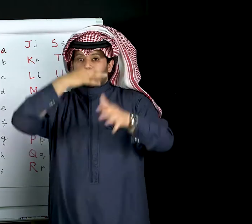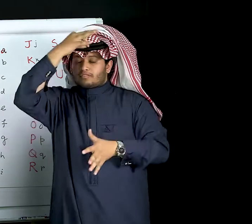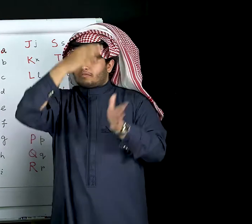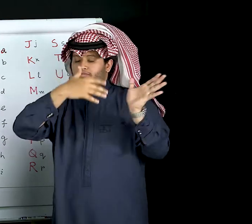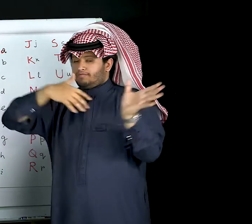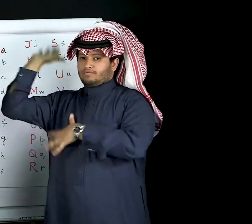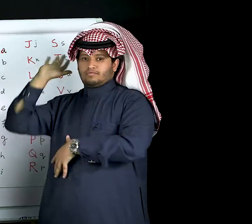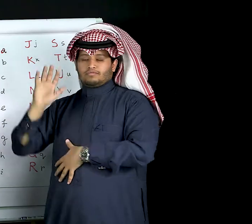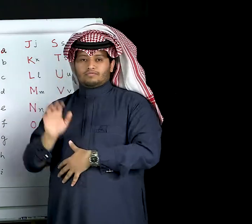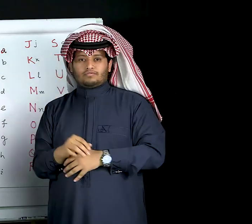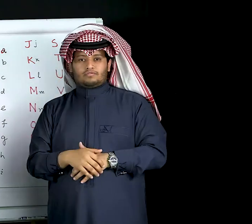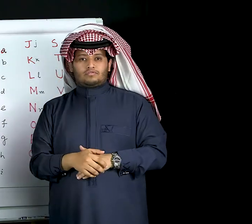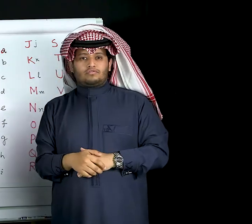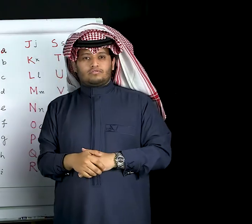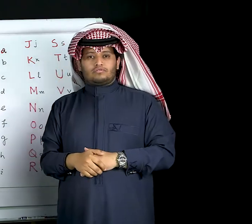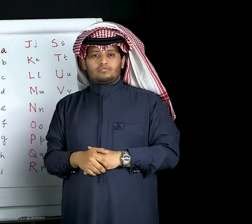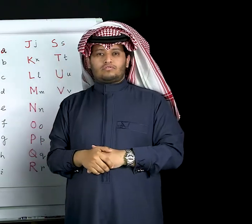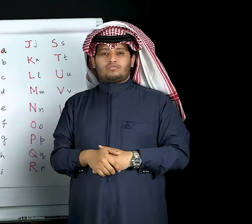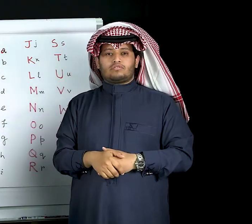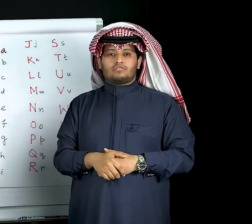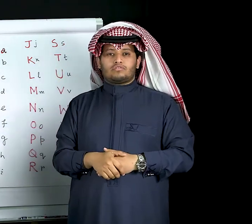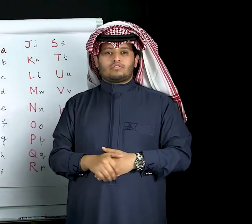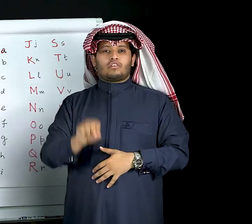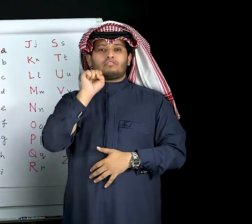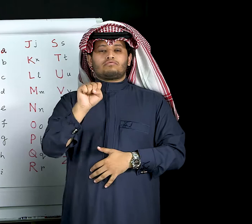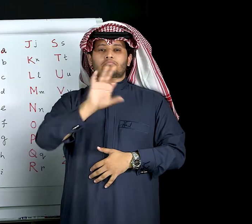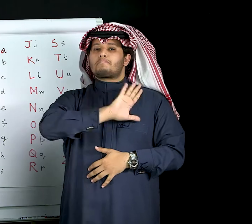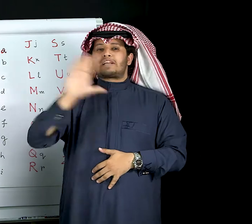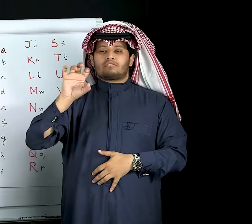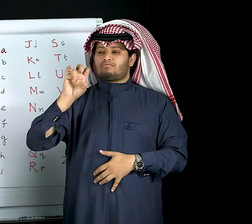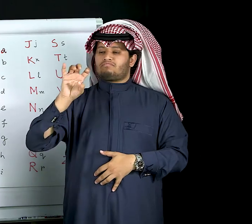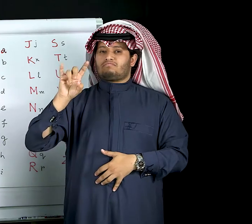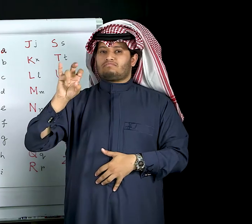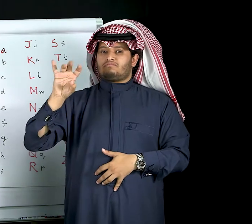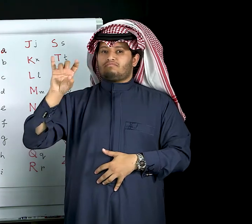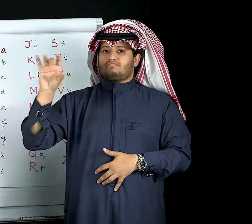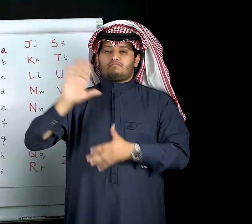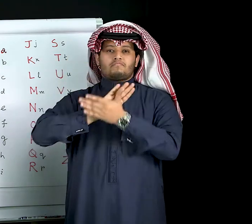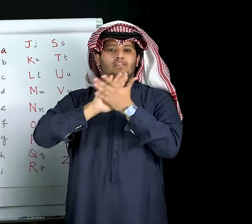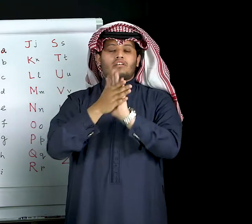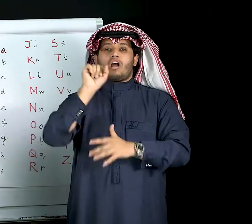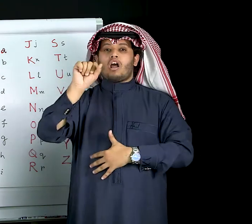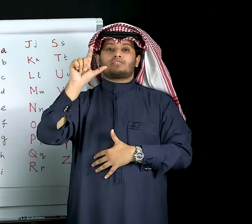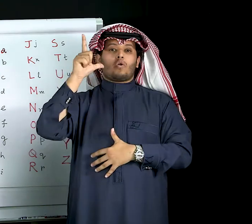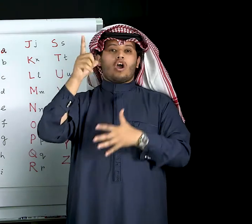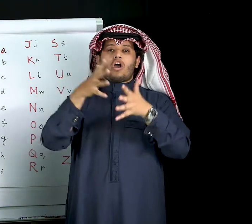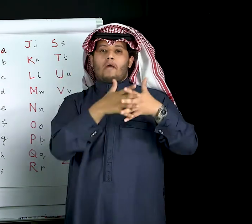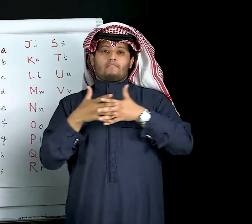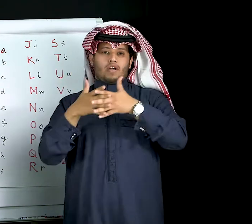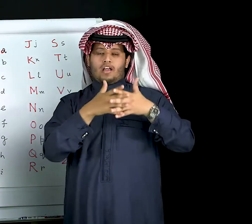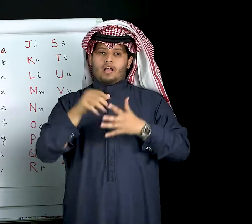He will use all alphabets in American Sign Language.